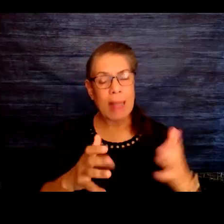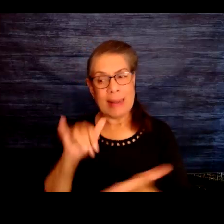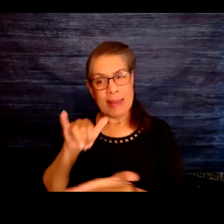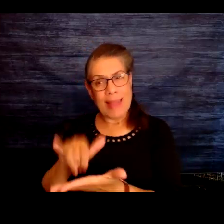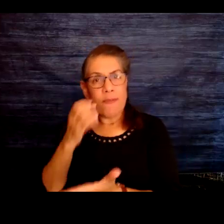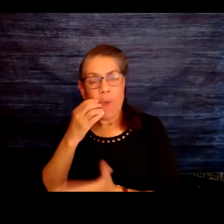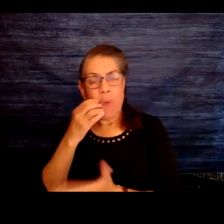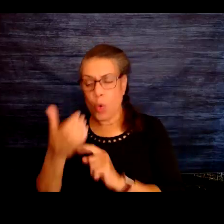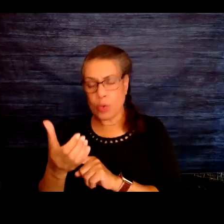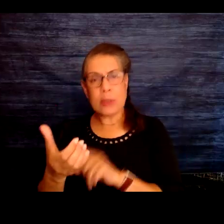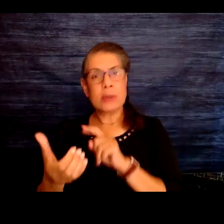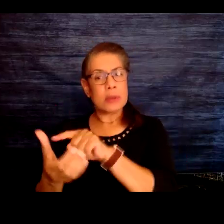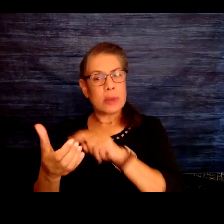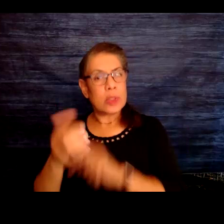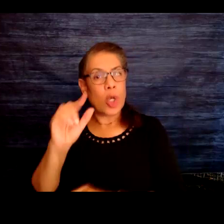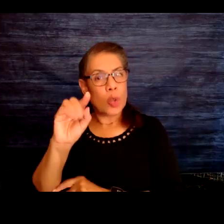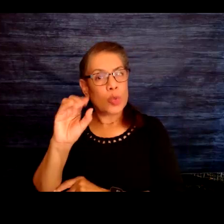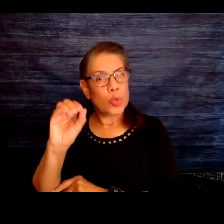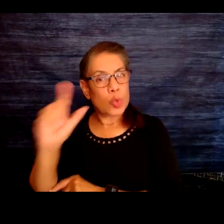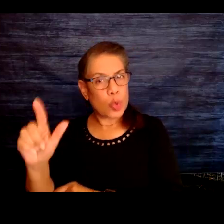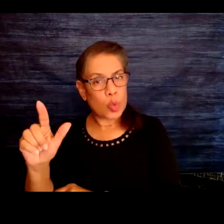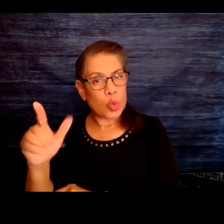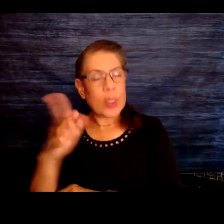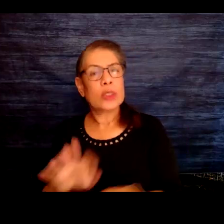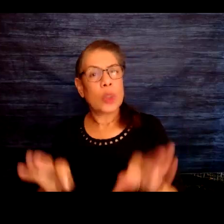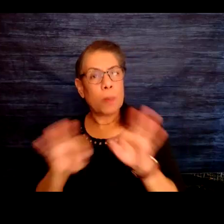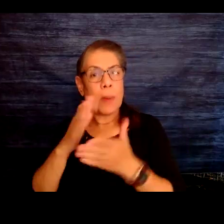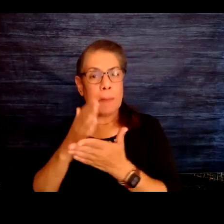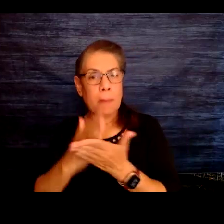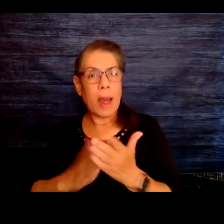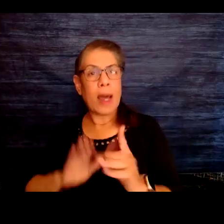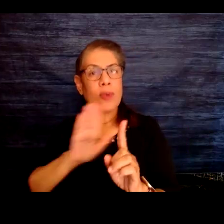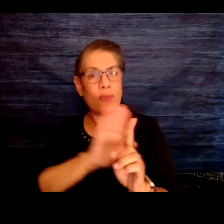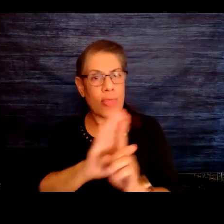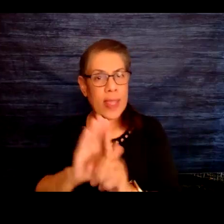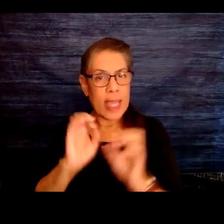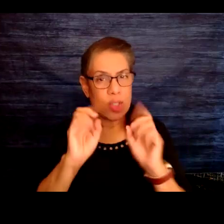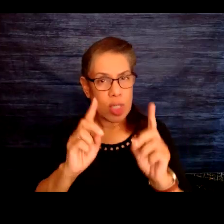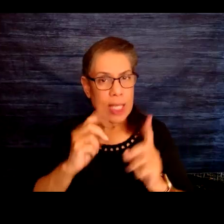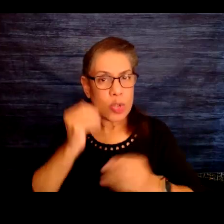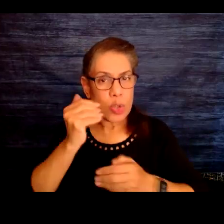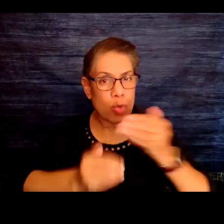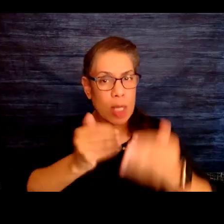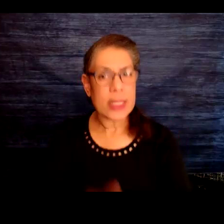to use them as integral part of their education process.